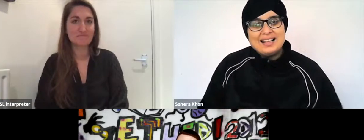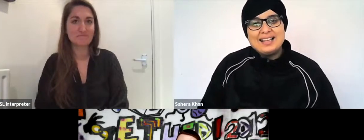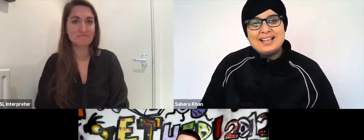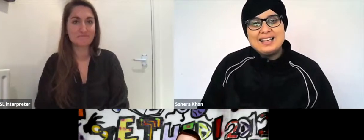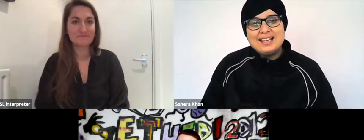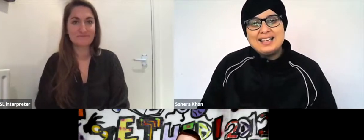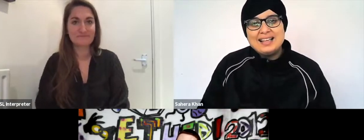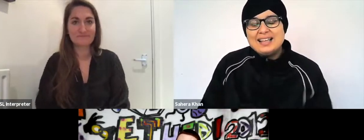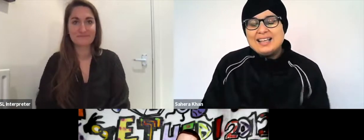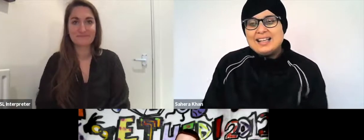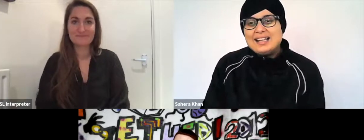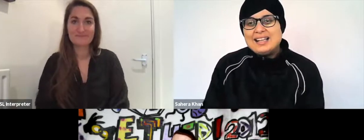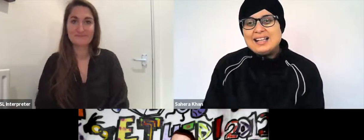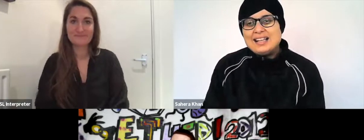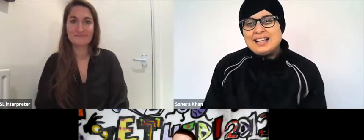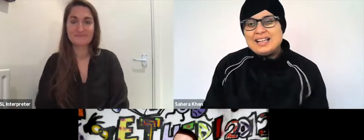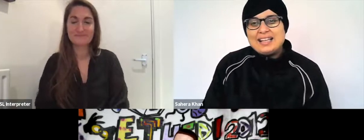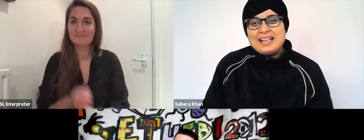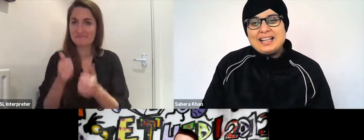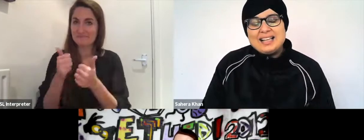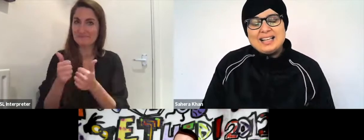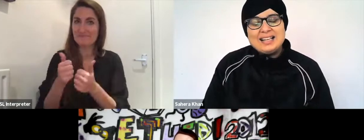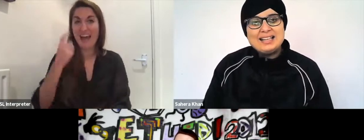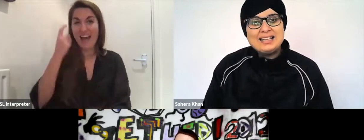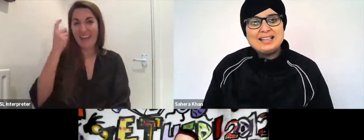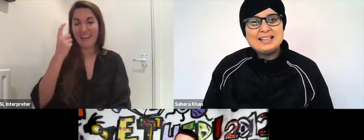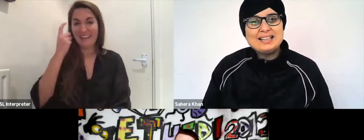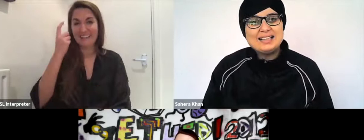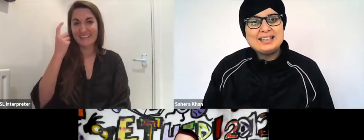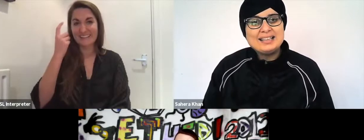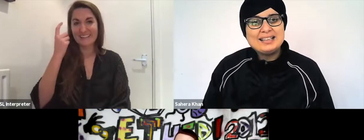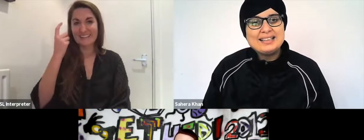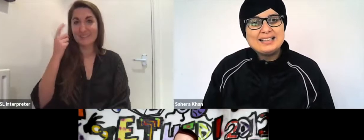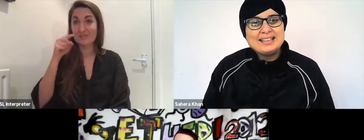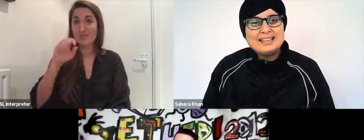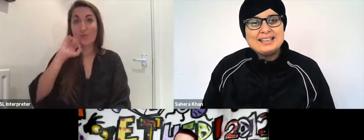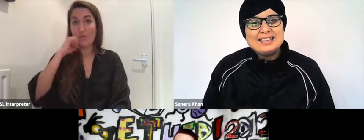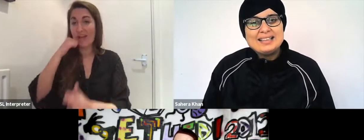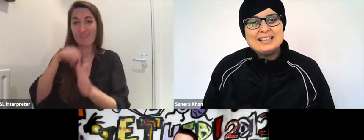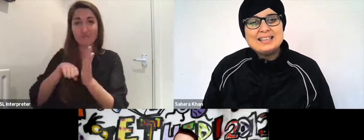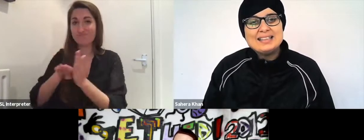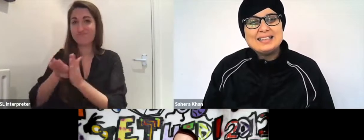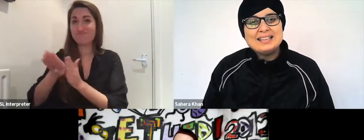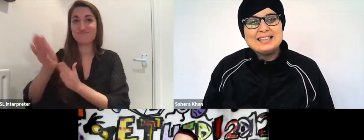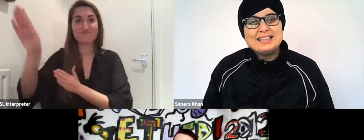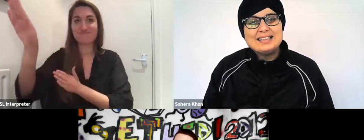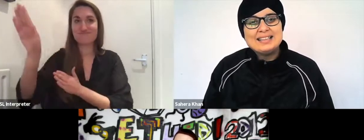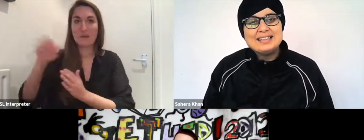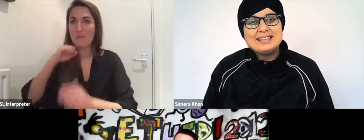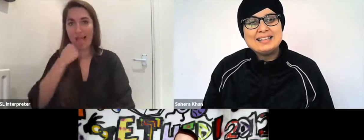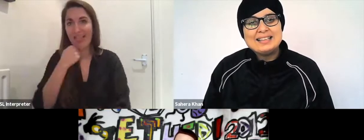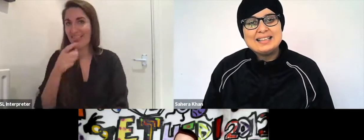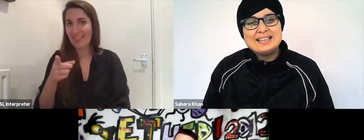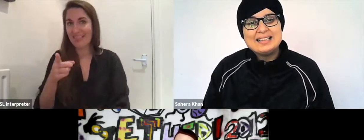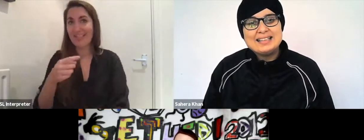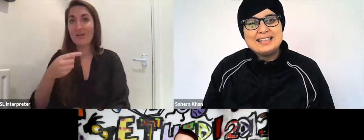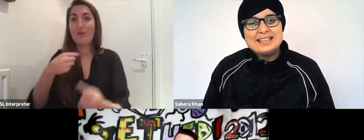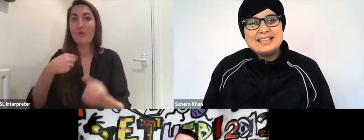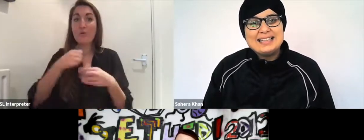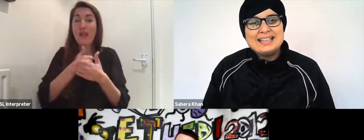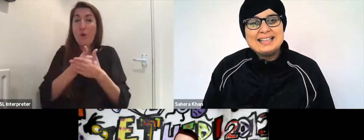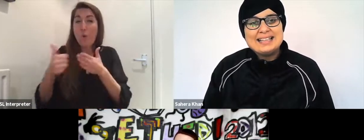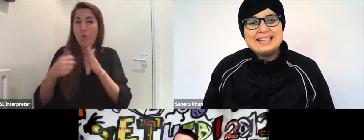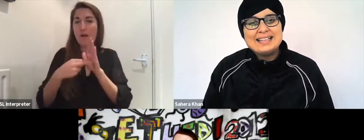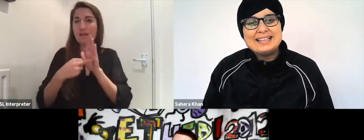going. And I think going on to ever greater things, we always show the BSL's